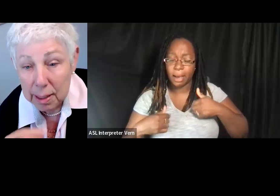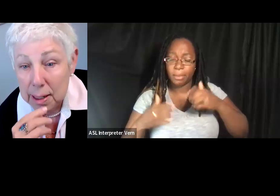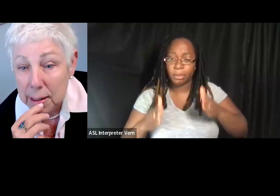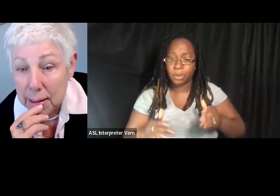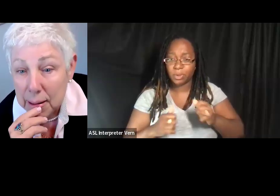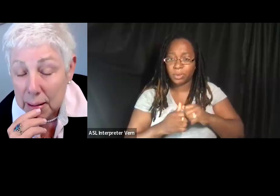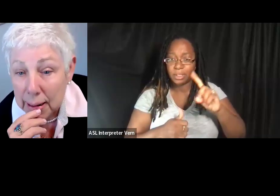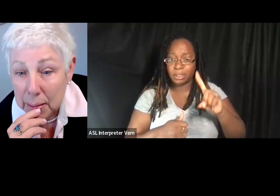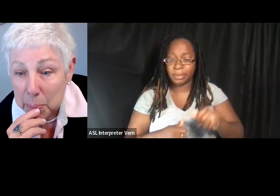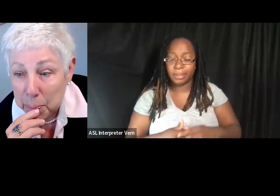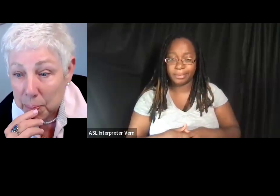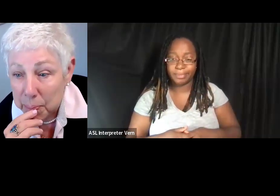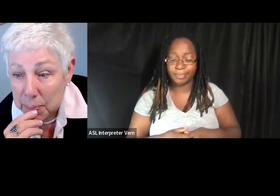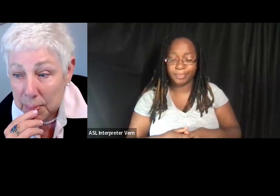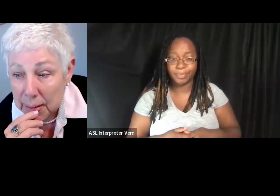disability.